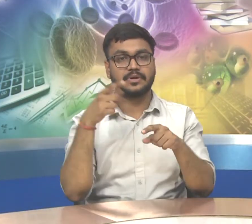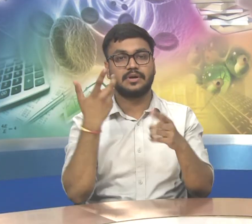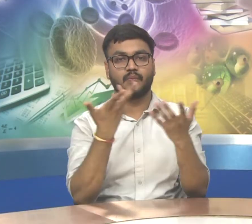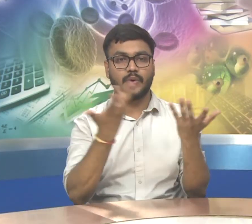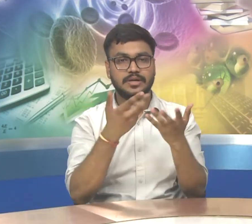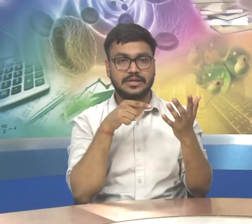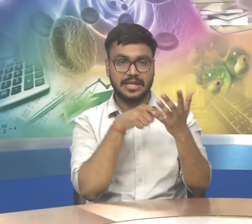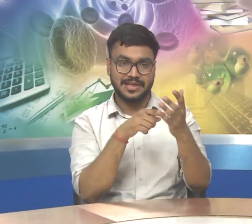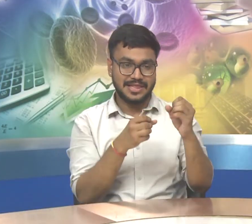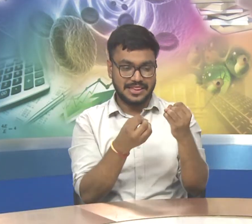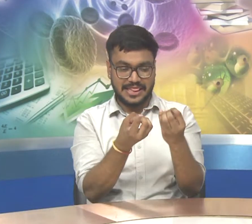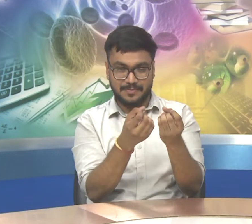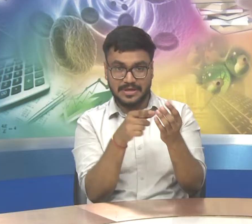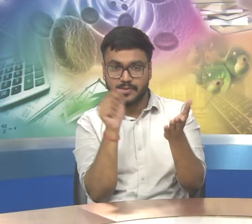For example,